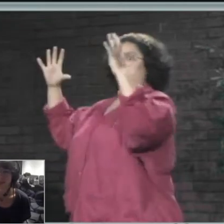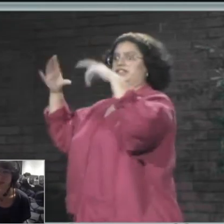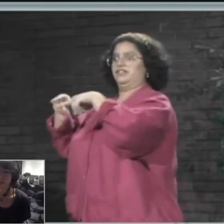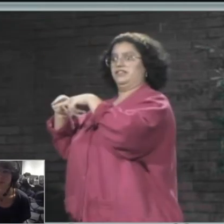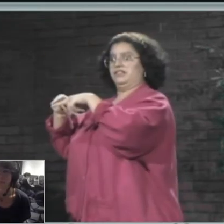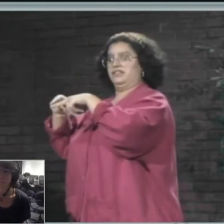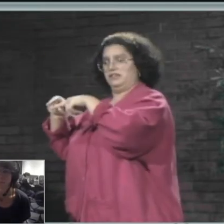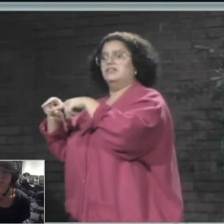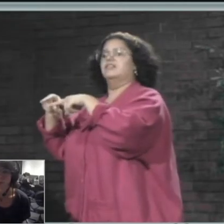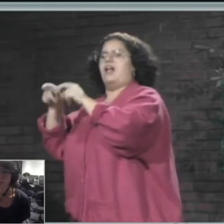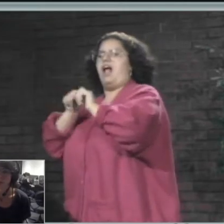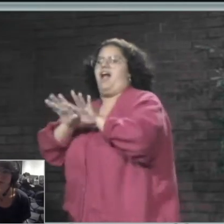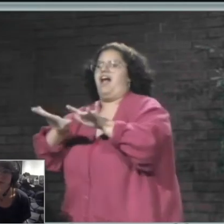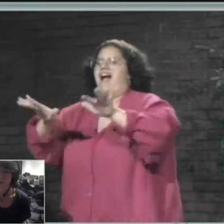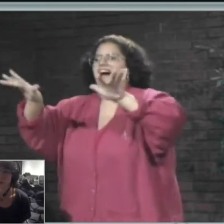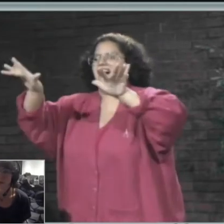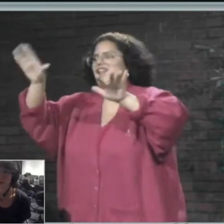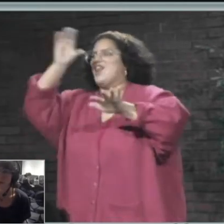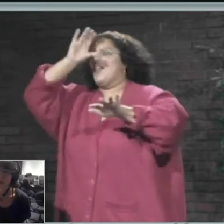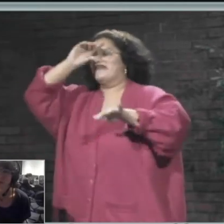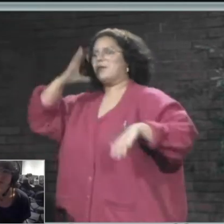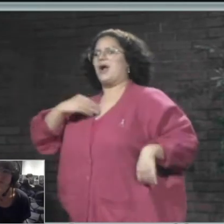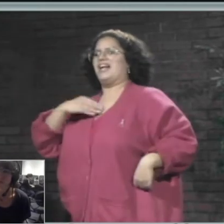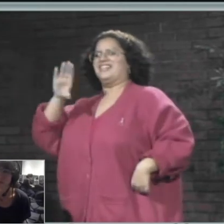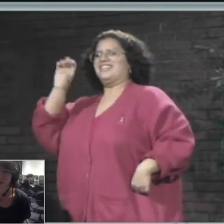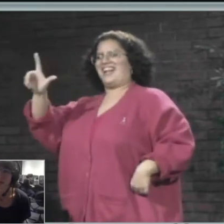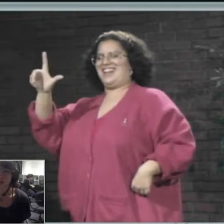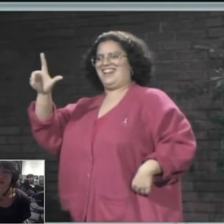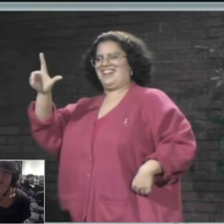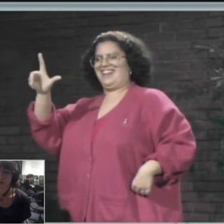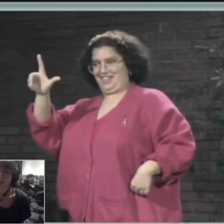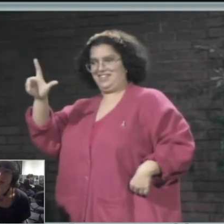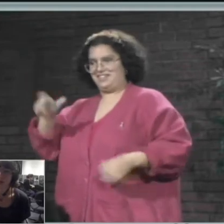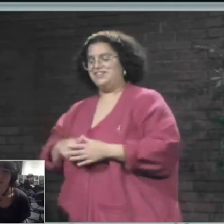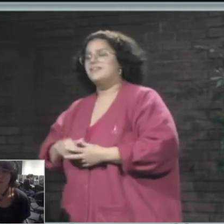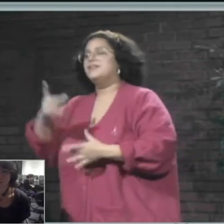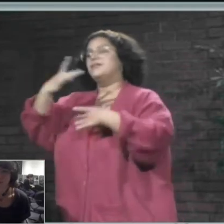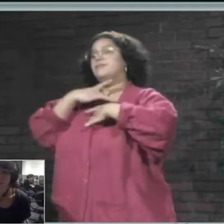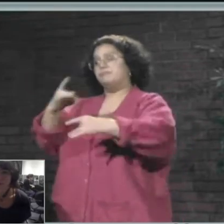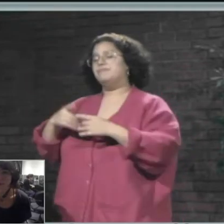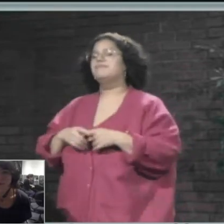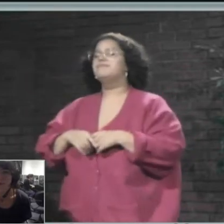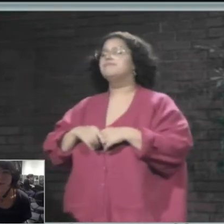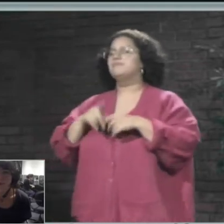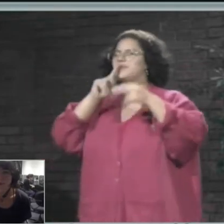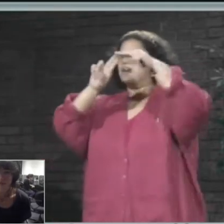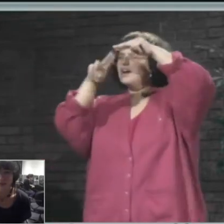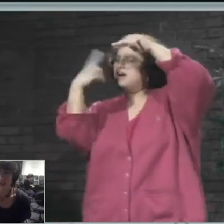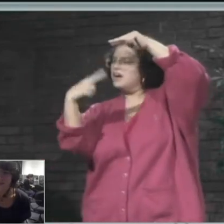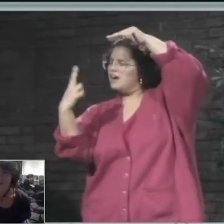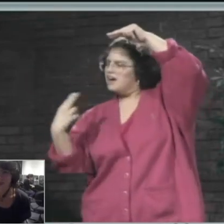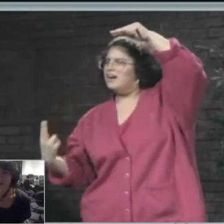just ruined. It bursts. And then it goes on looking for more white cells. It's very interesting how it